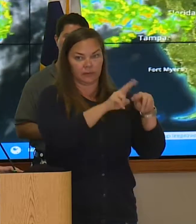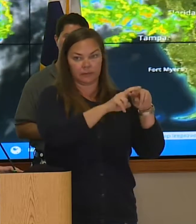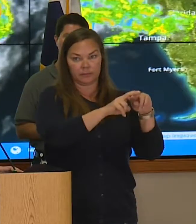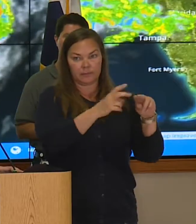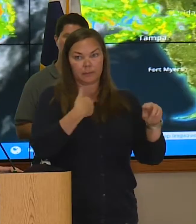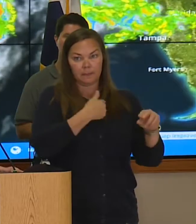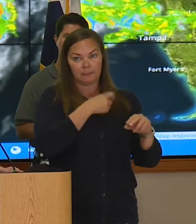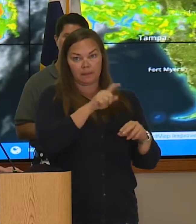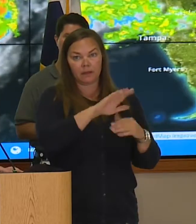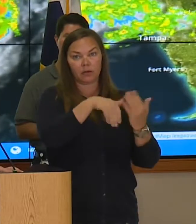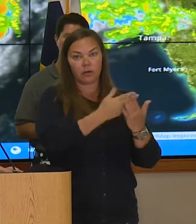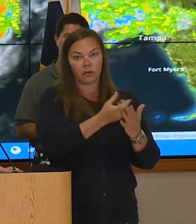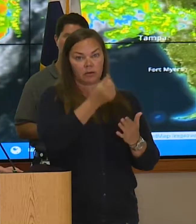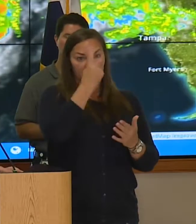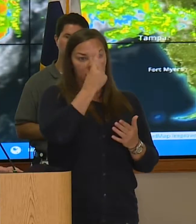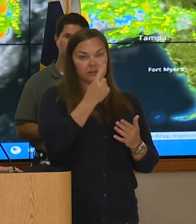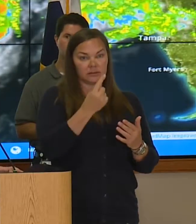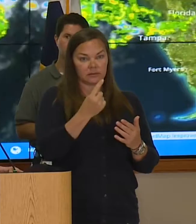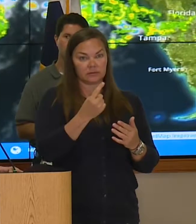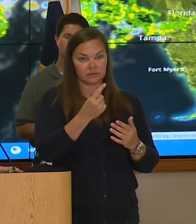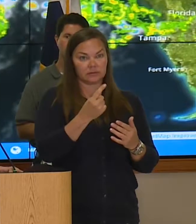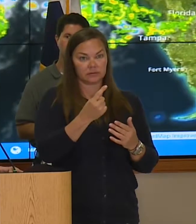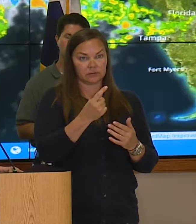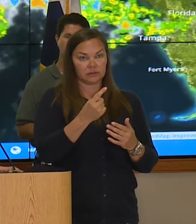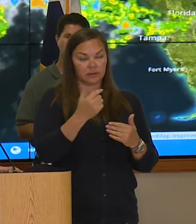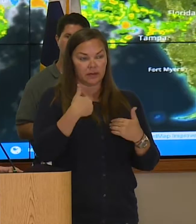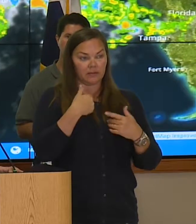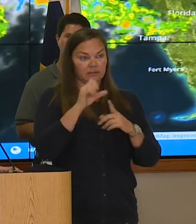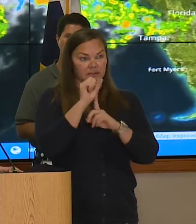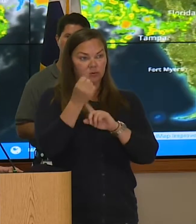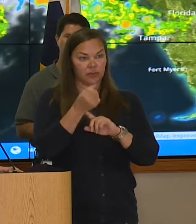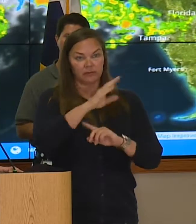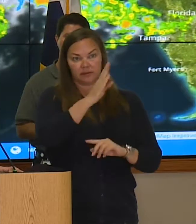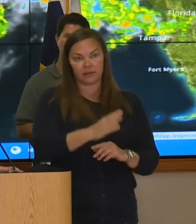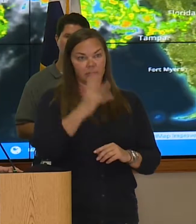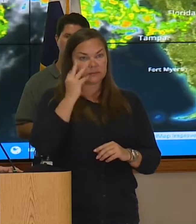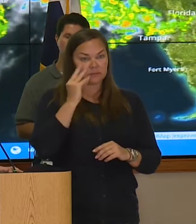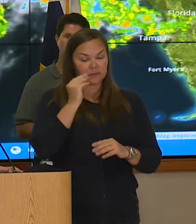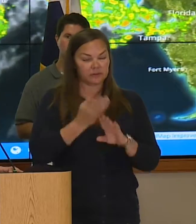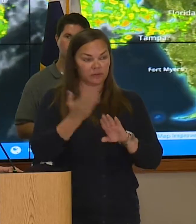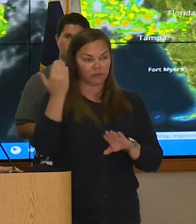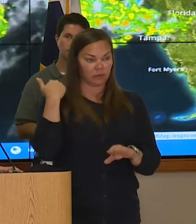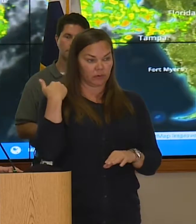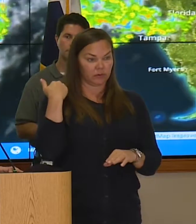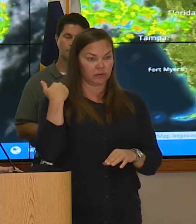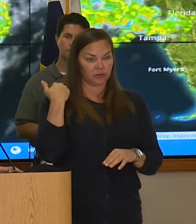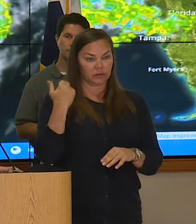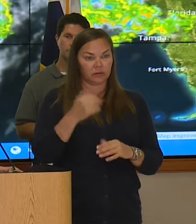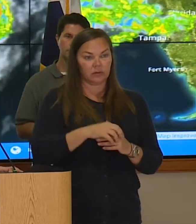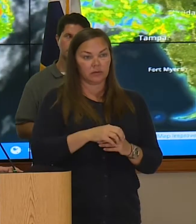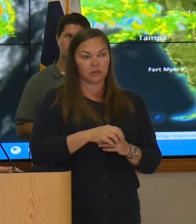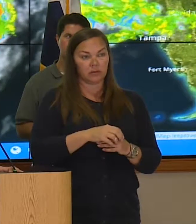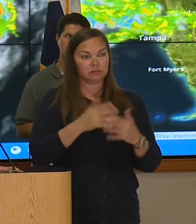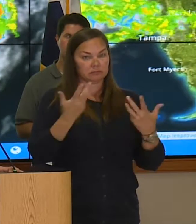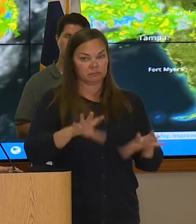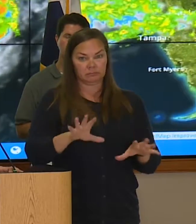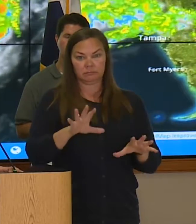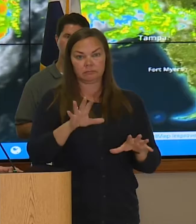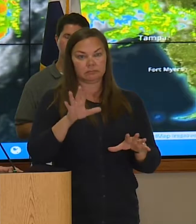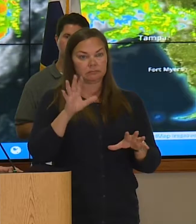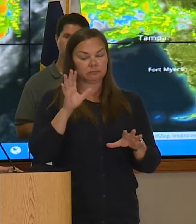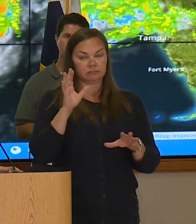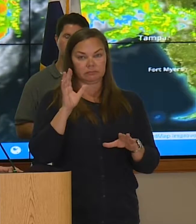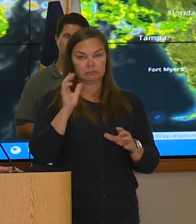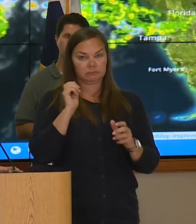we must all understand that we are dealing with situations that we've never dealt with before. We are well past